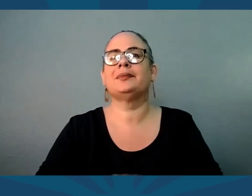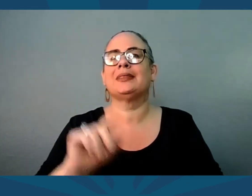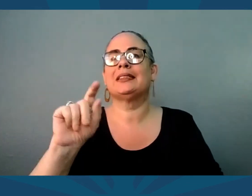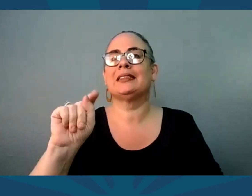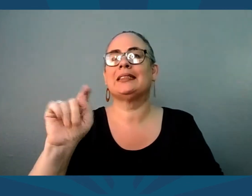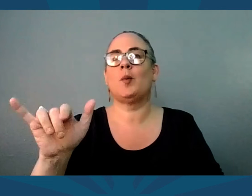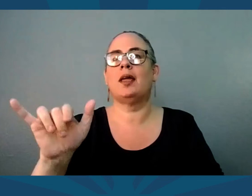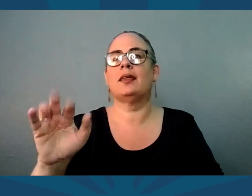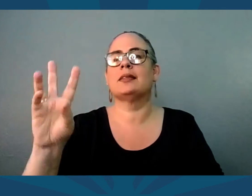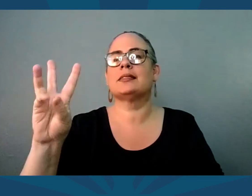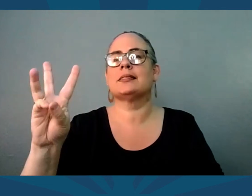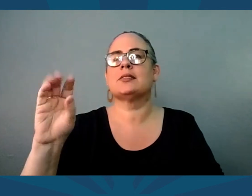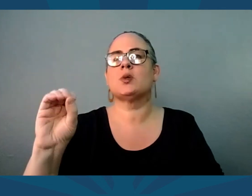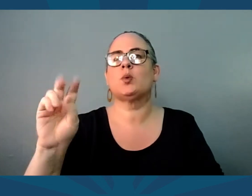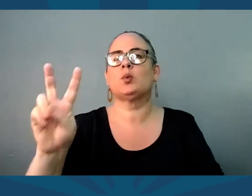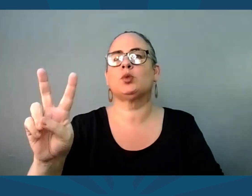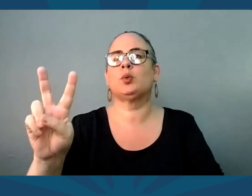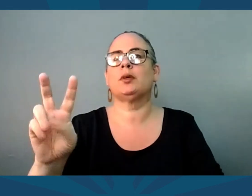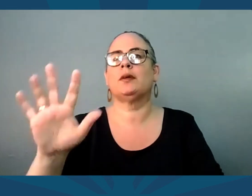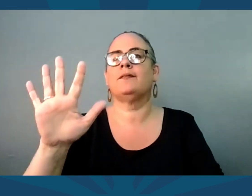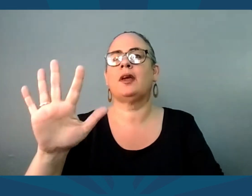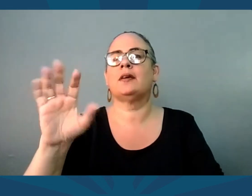602-506-1511, TTY